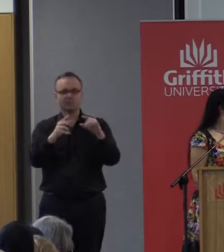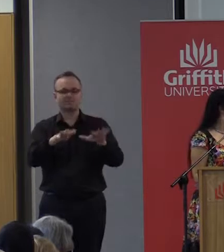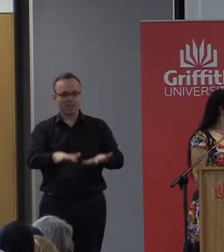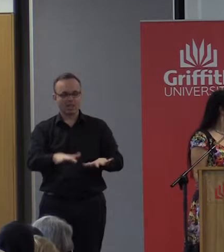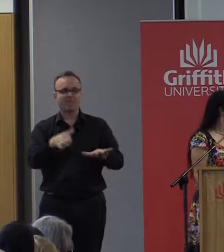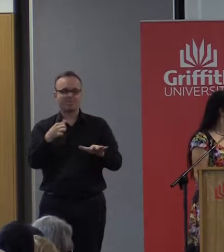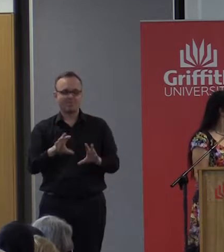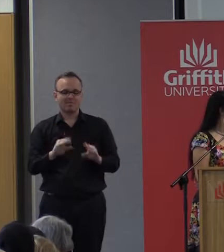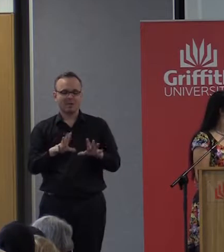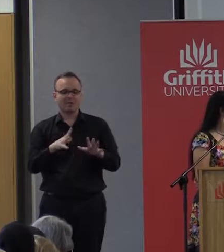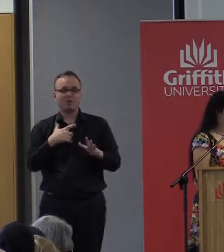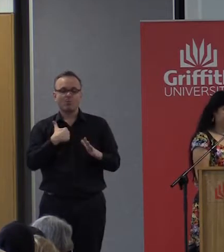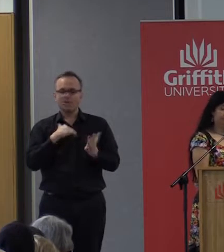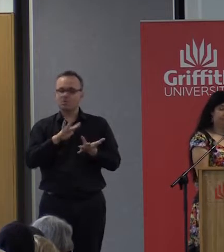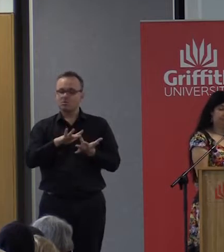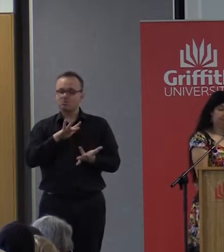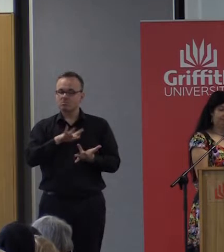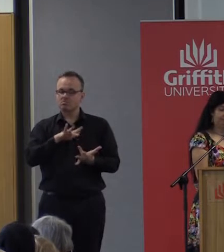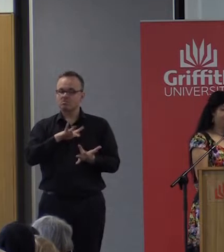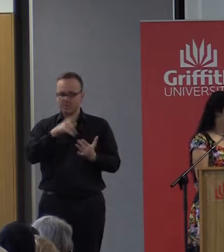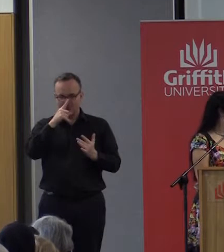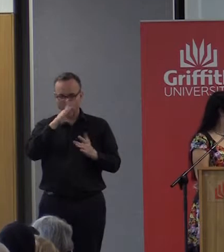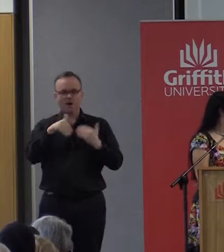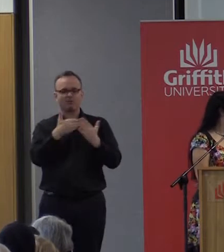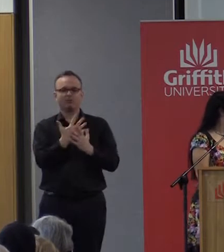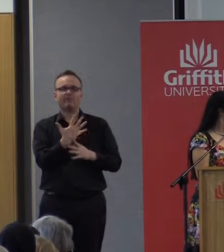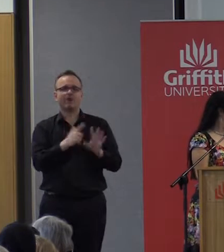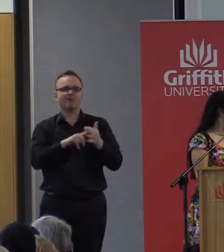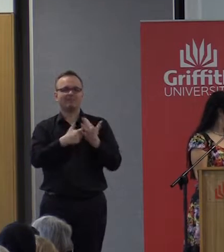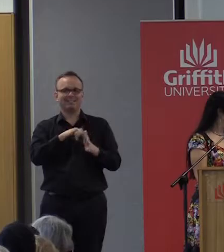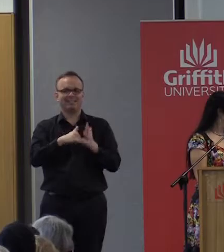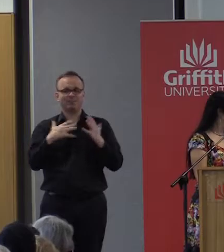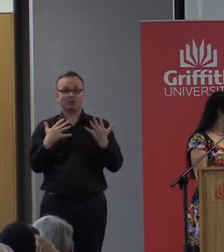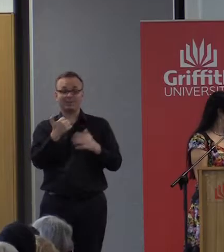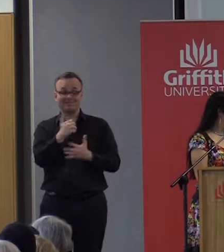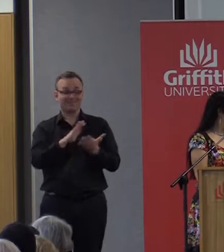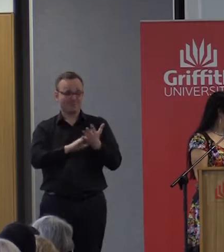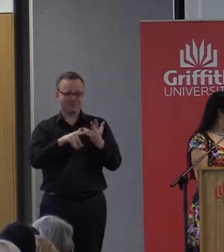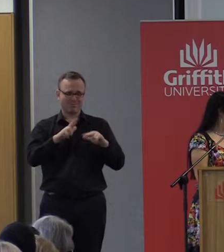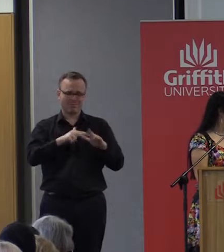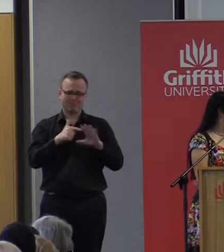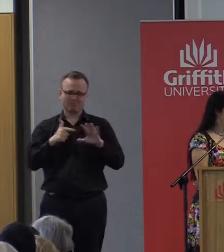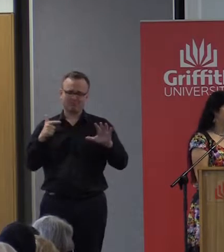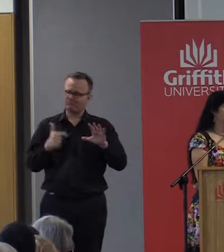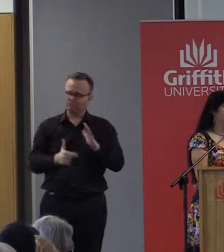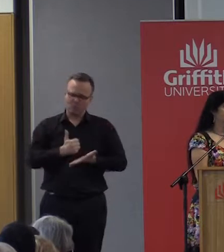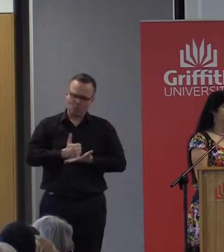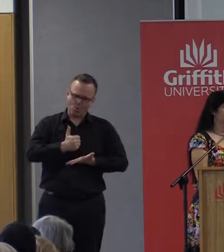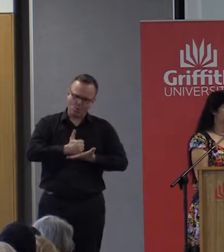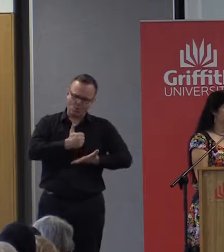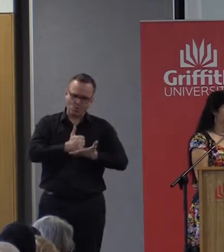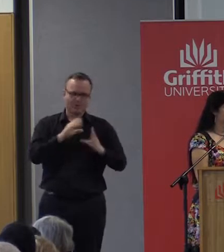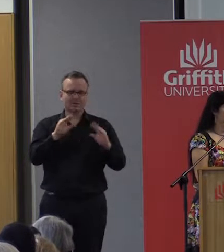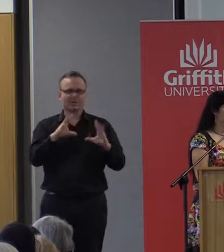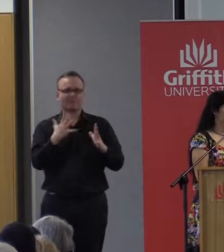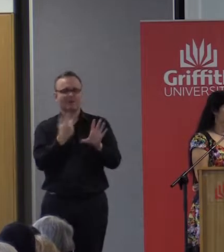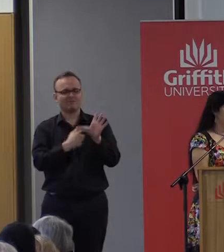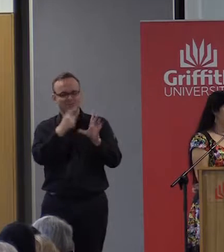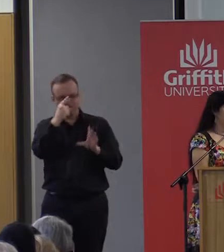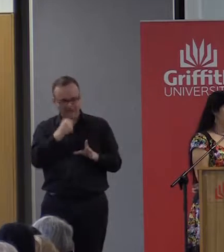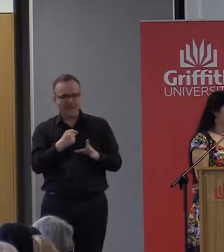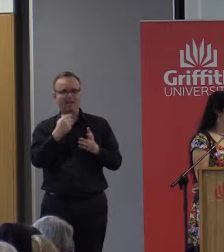we keep in touch with people for up to 5 years. So they have 6 months of intensive support and then up to 5 years can